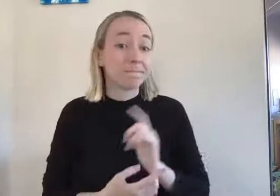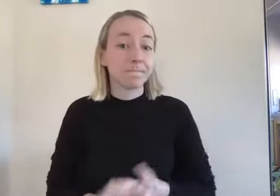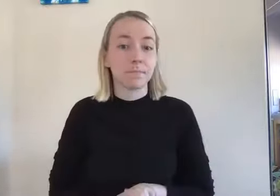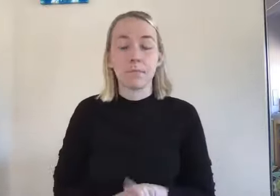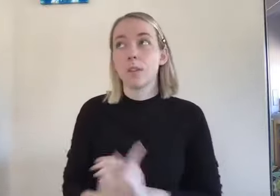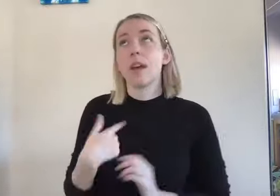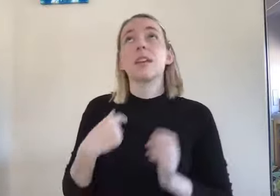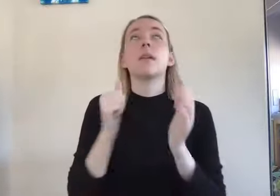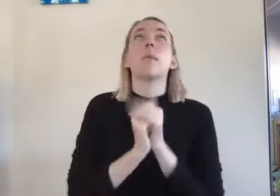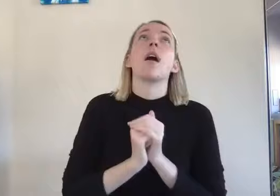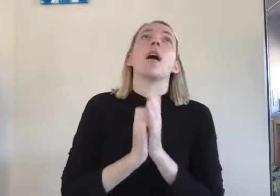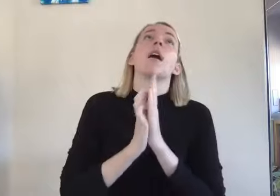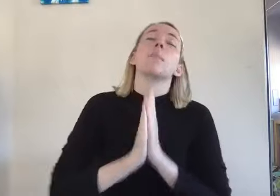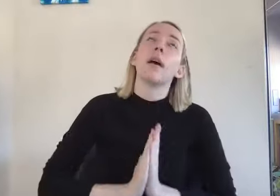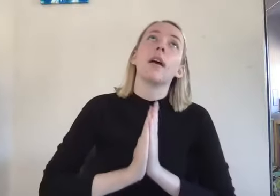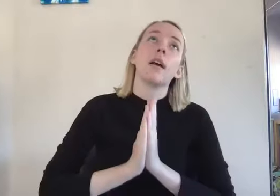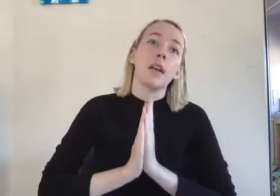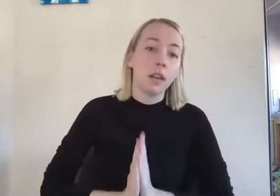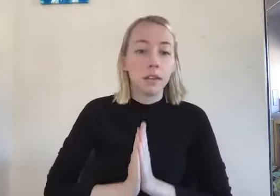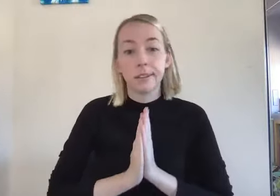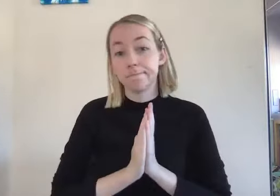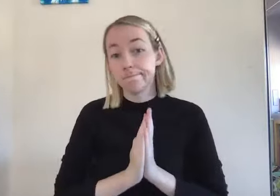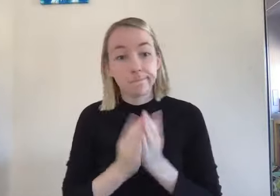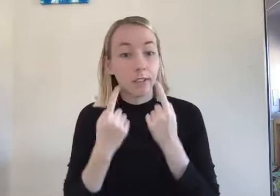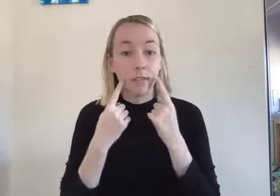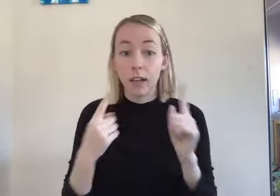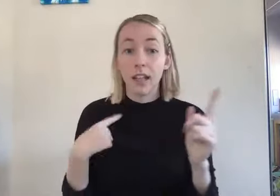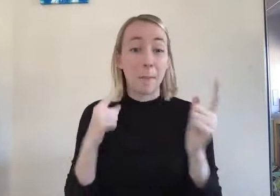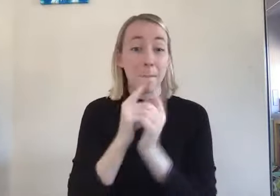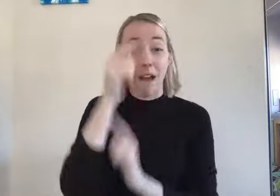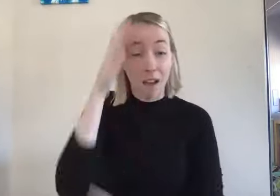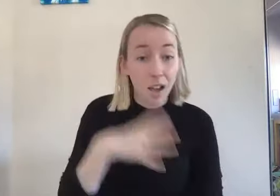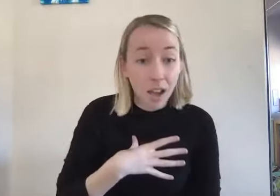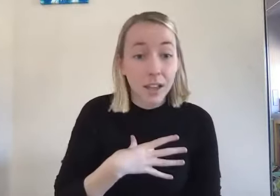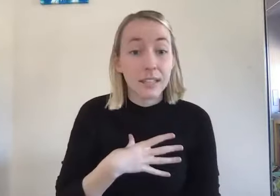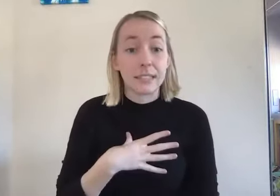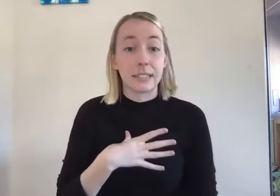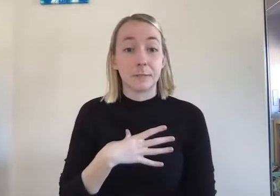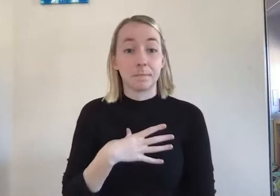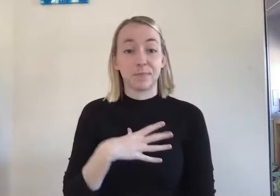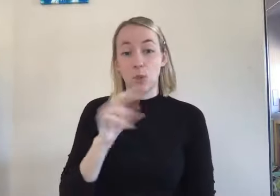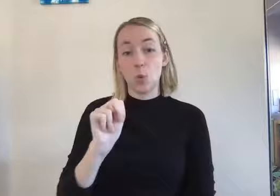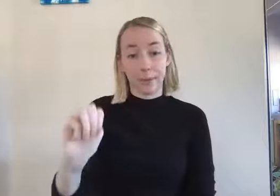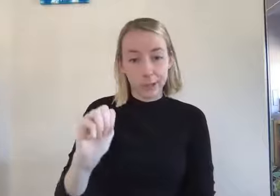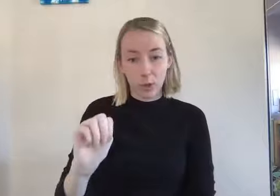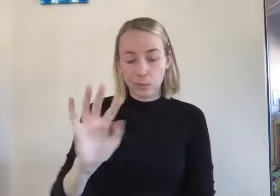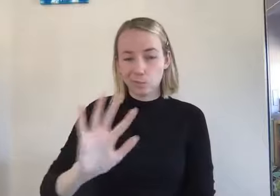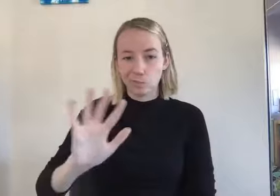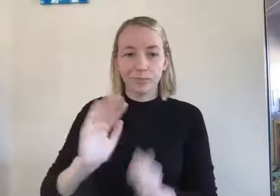us up." So I had to pray and pray. And eventually what happened was I met some guys in Alamogordo, New